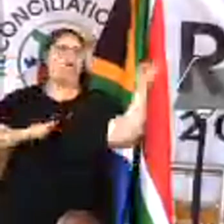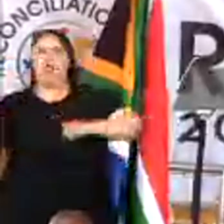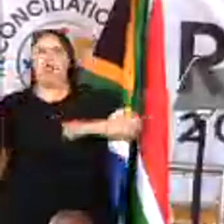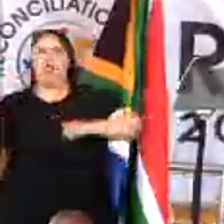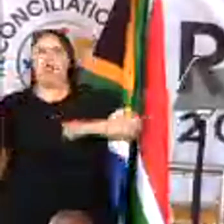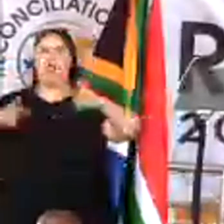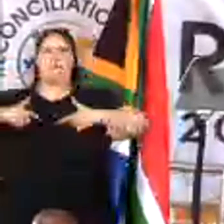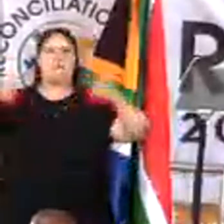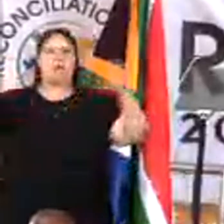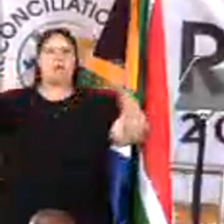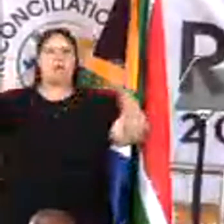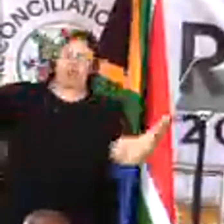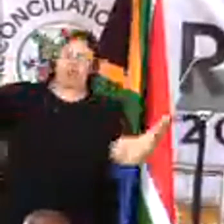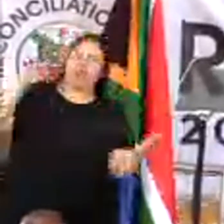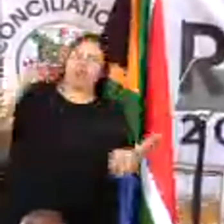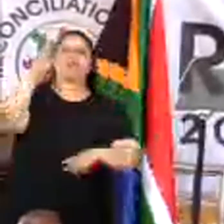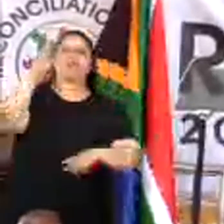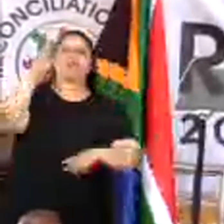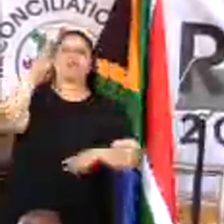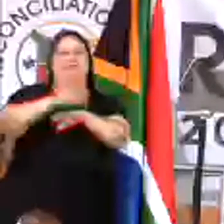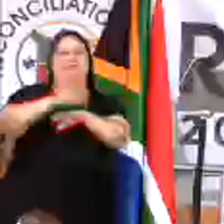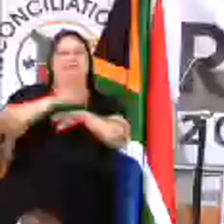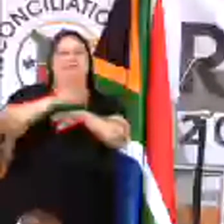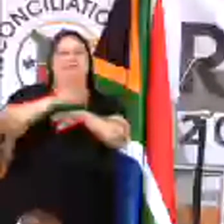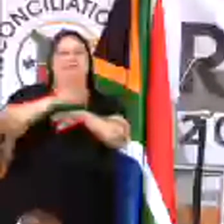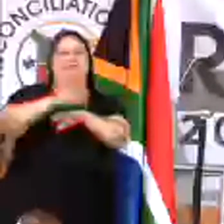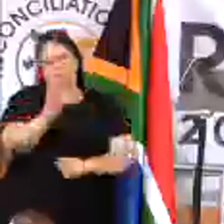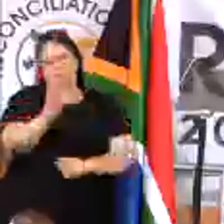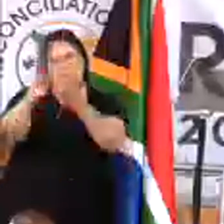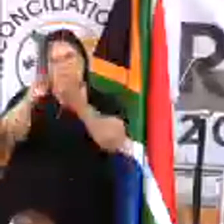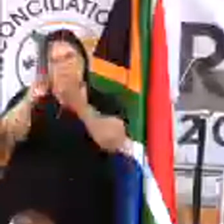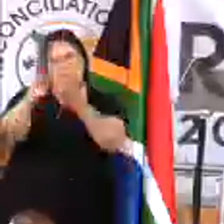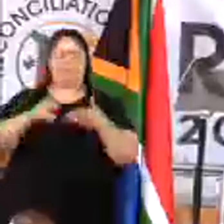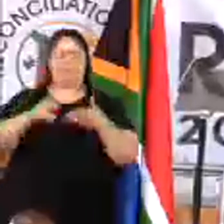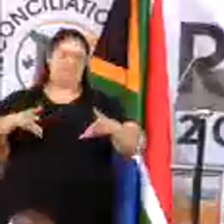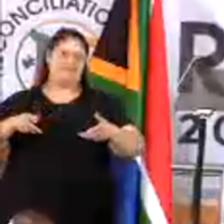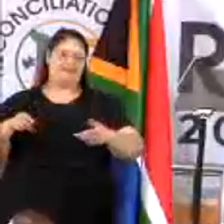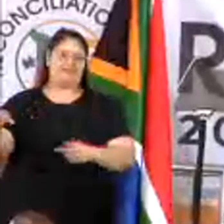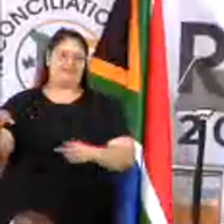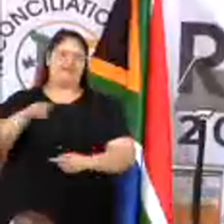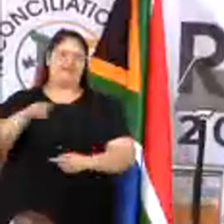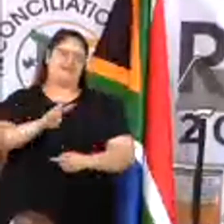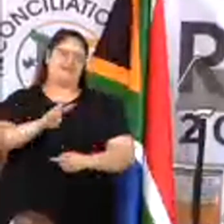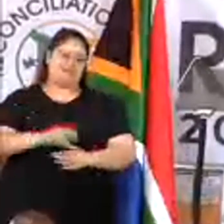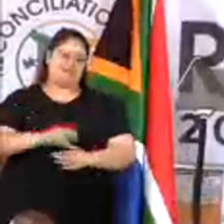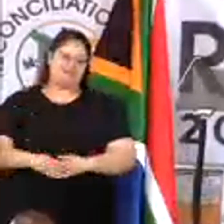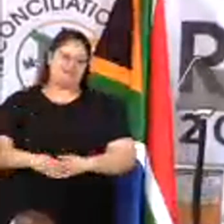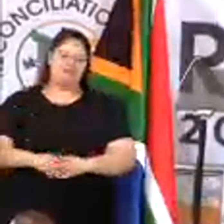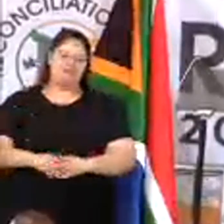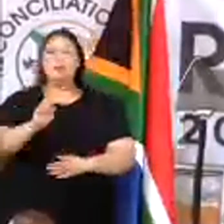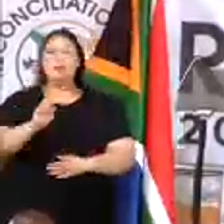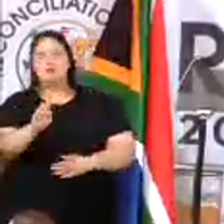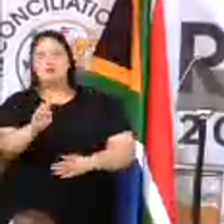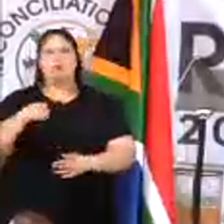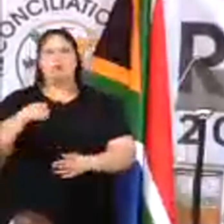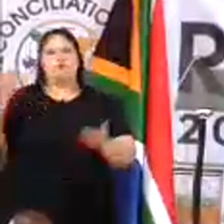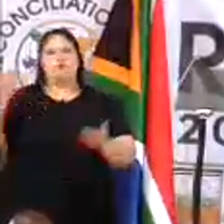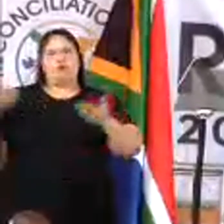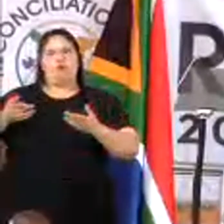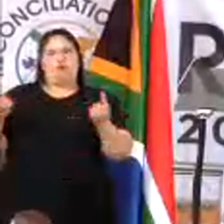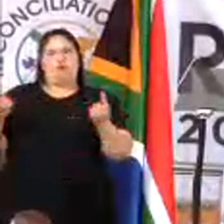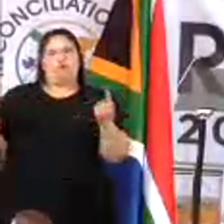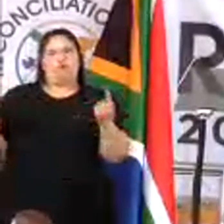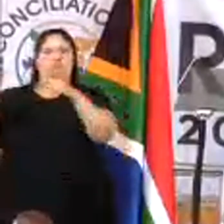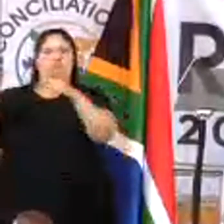planes. Next time we will do so and bring them here to Vredendal. But they will come to